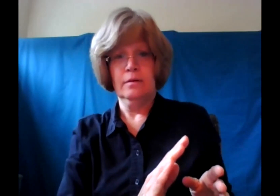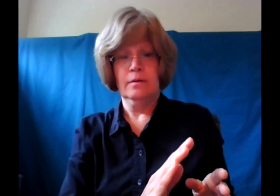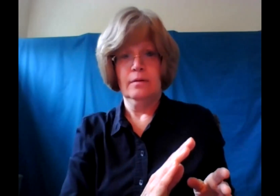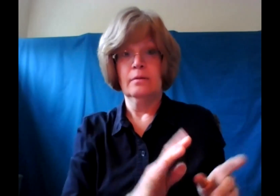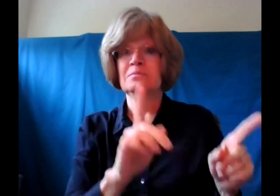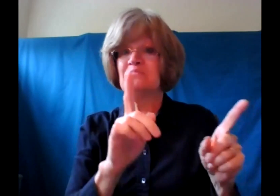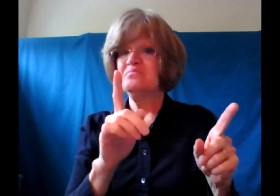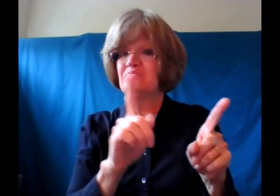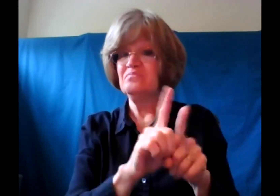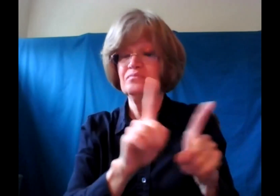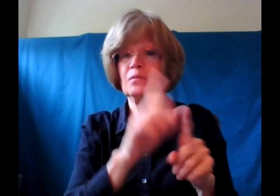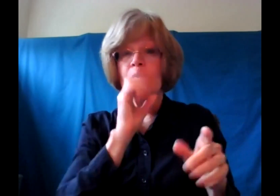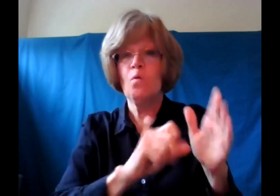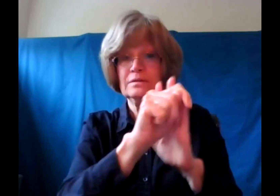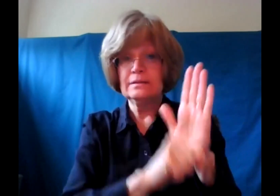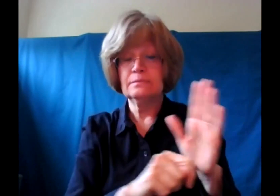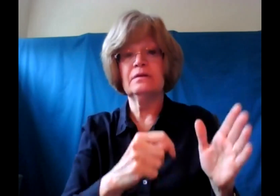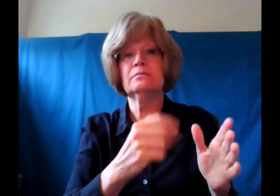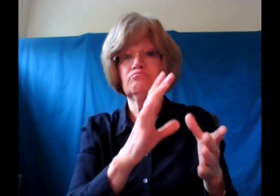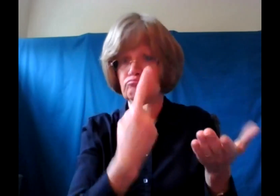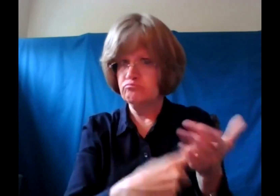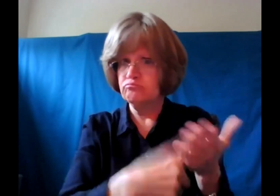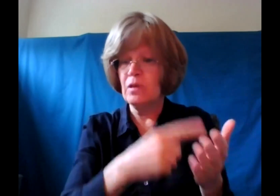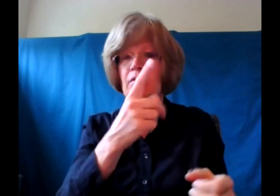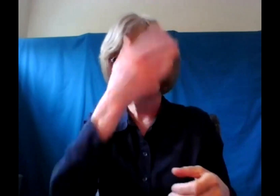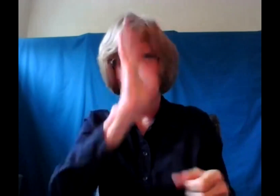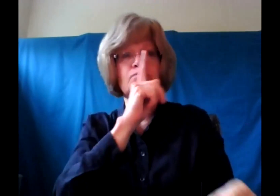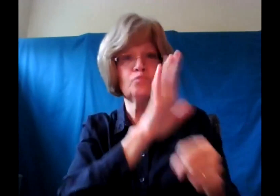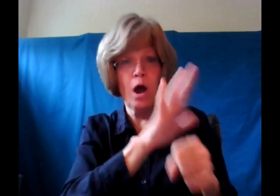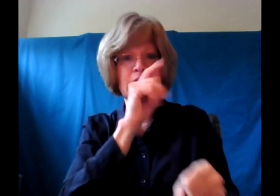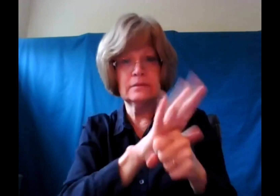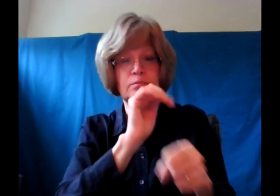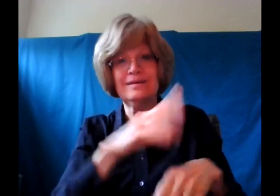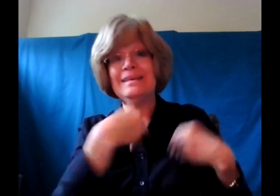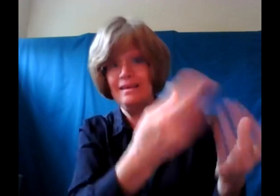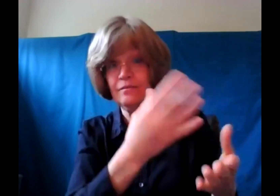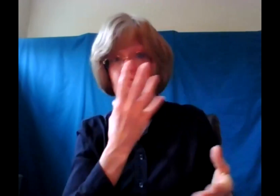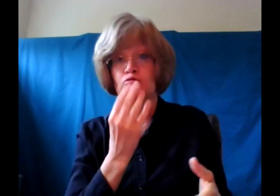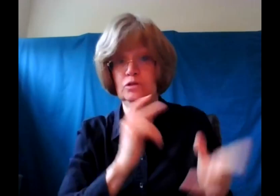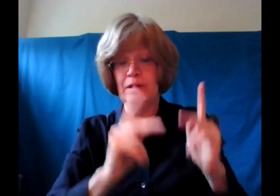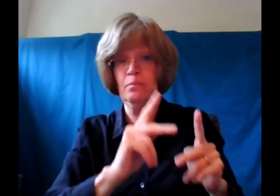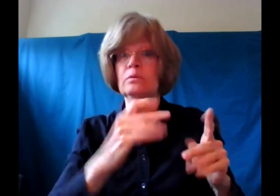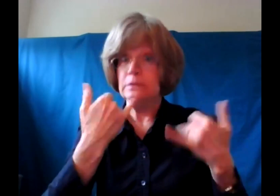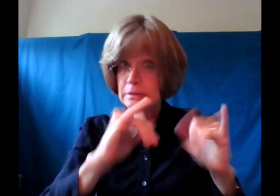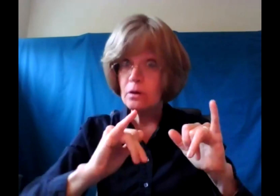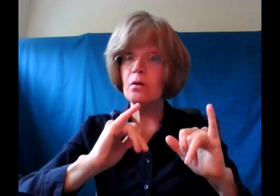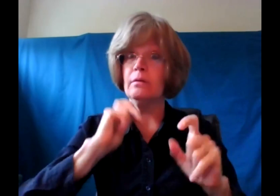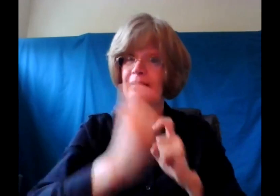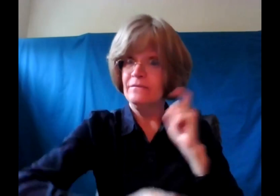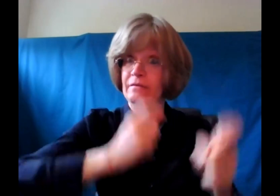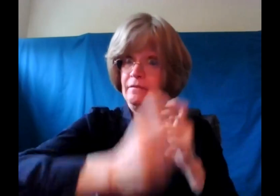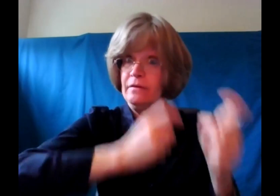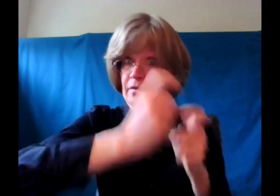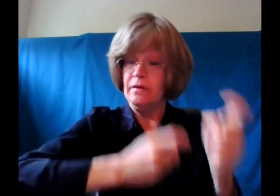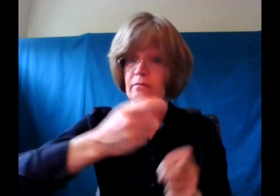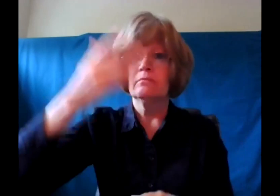And it also talked about the promises that God was giving to the Jewish people, which are still unfolding. You see, God is the God